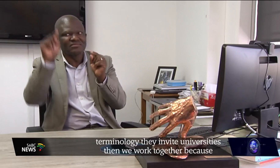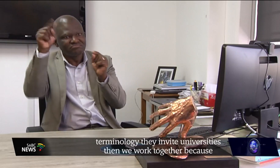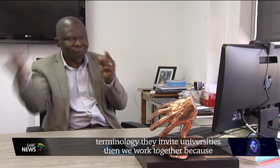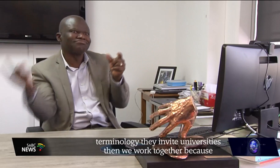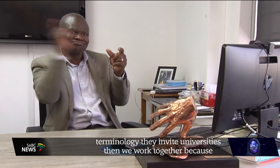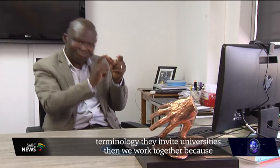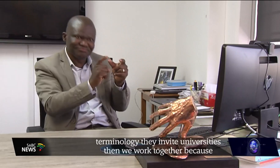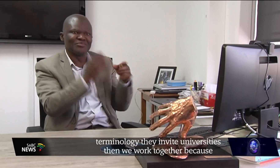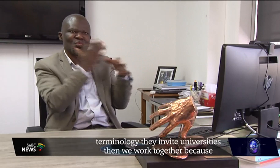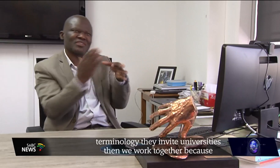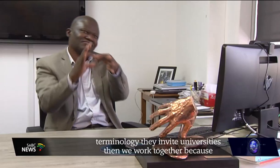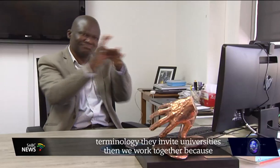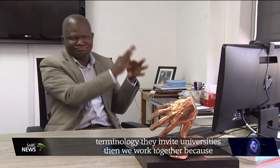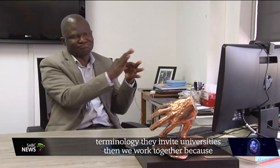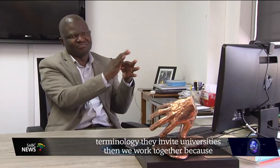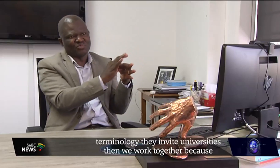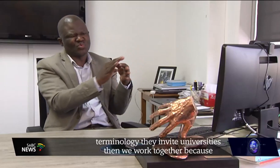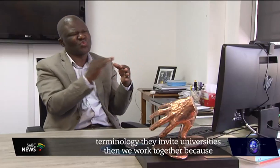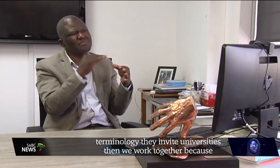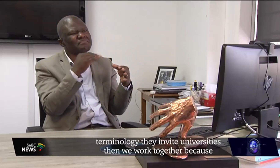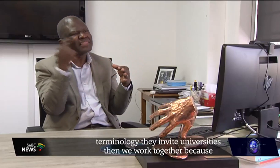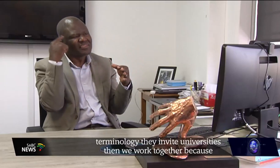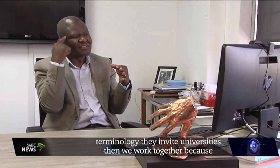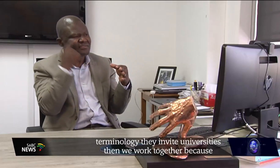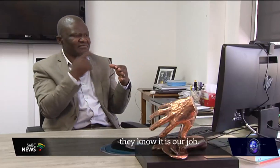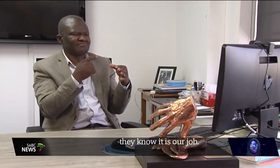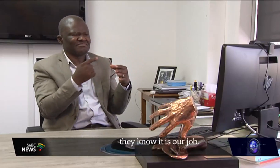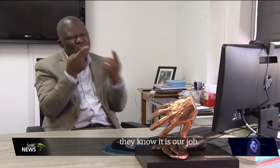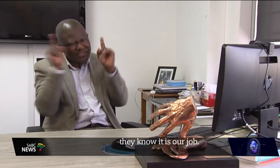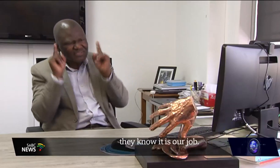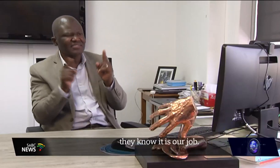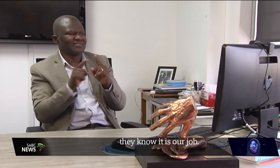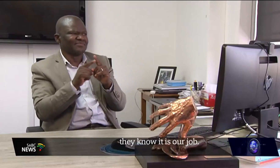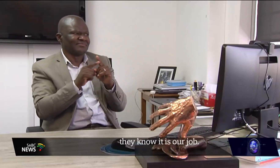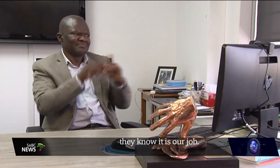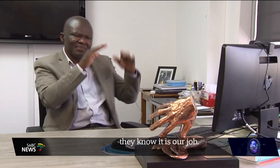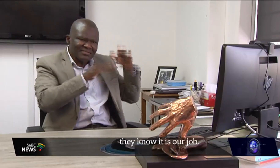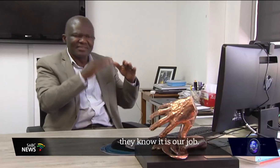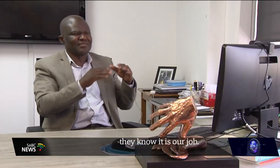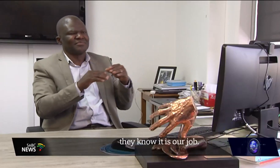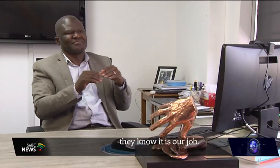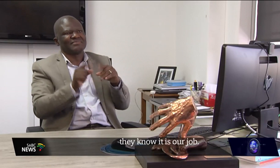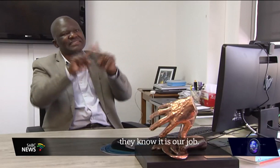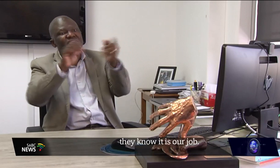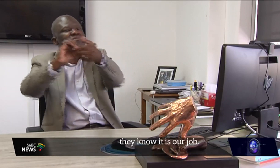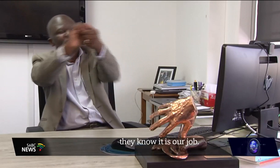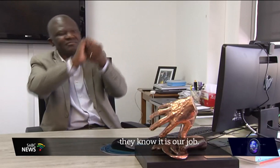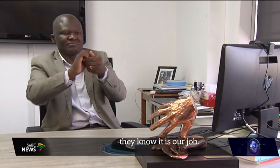invita di-university go tshwana le rena then re šome mmogo mo dilong tša go tshwana le tšeo jwale ka ba tseba gore wale ke mošomo wa